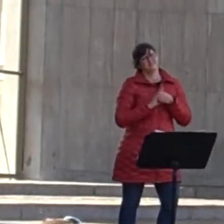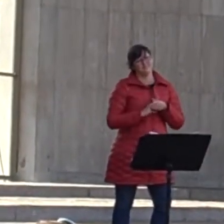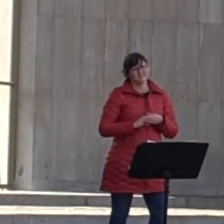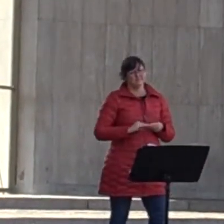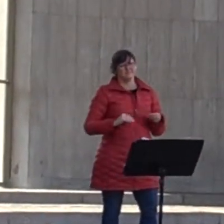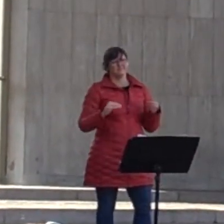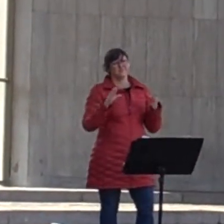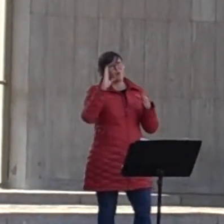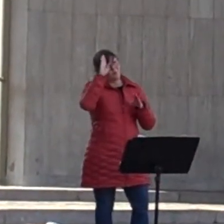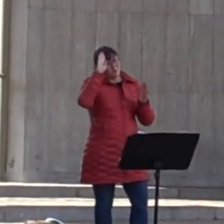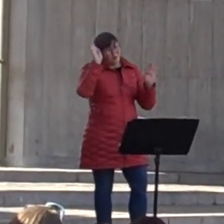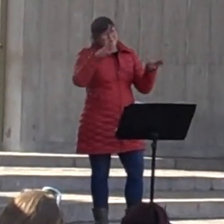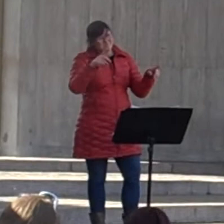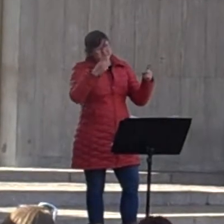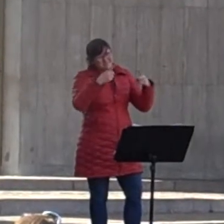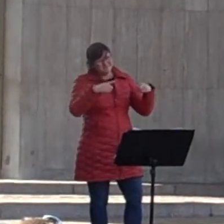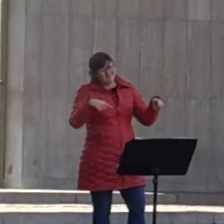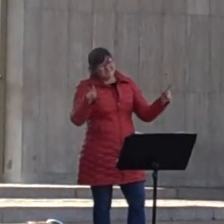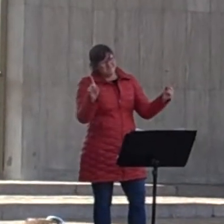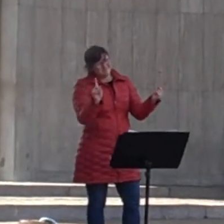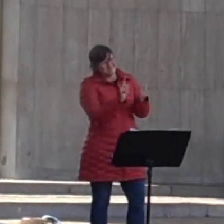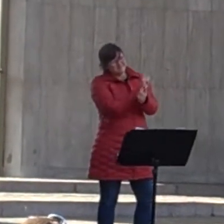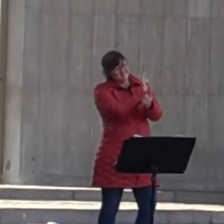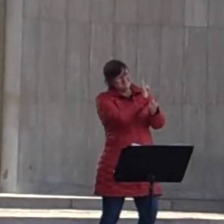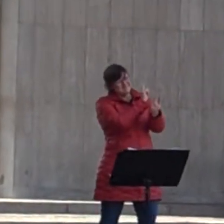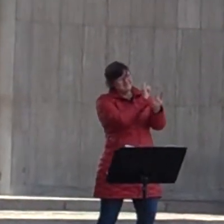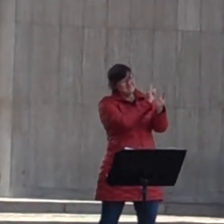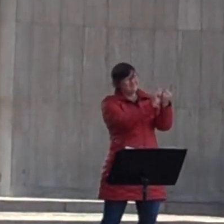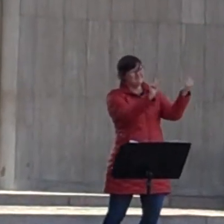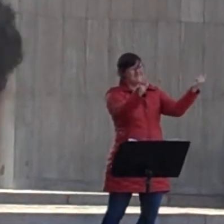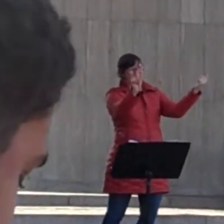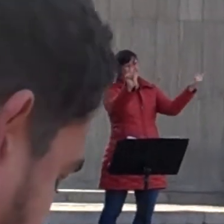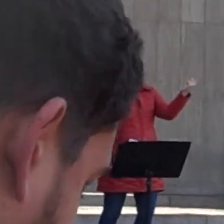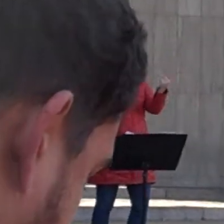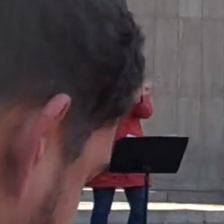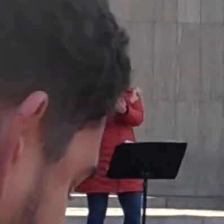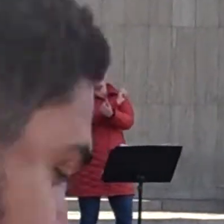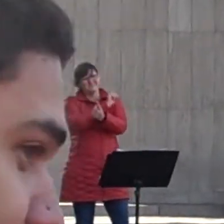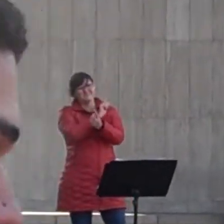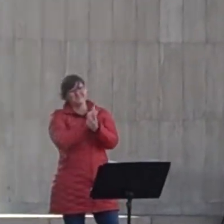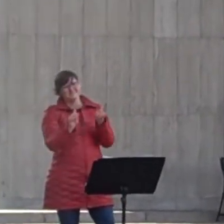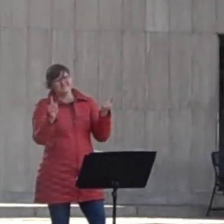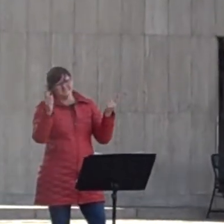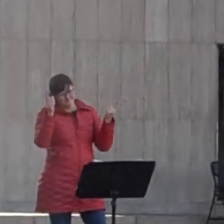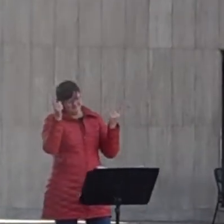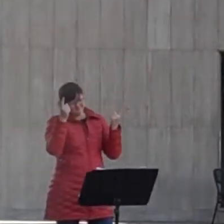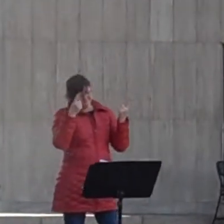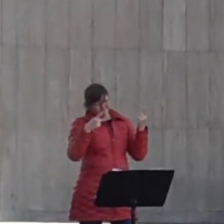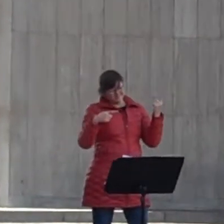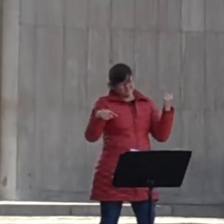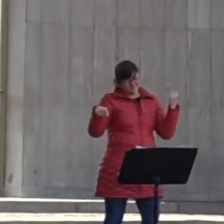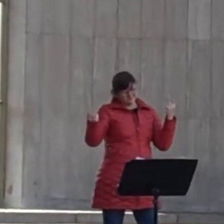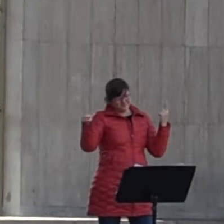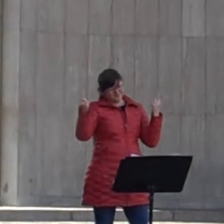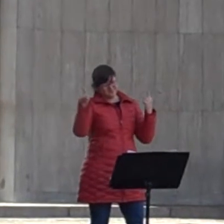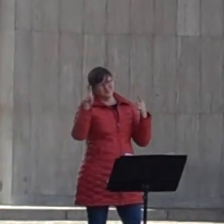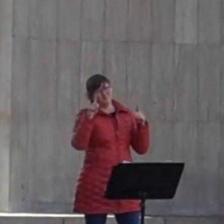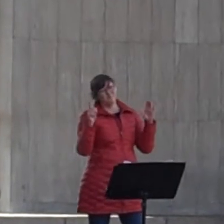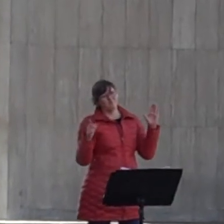run into them. You, who've been traveling so long.